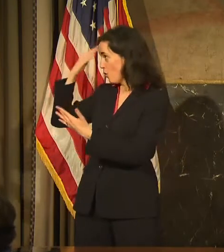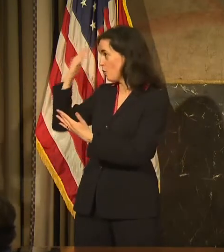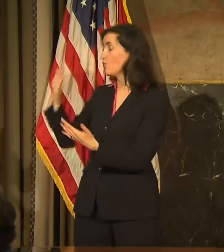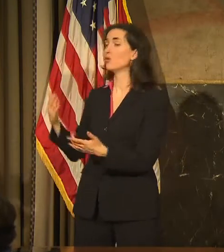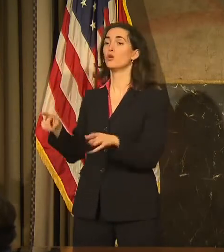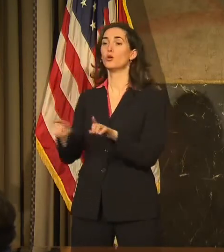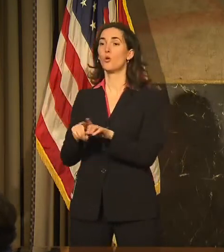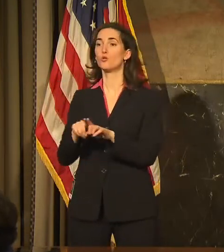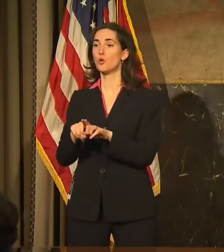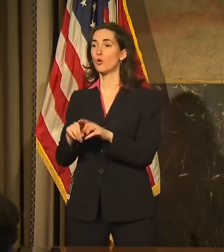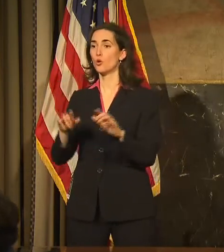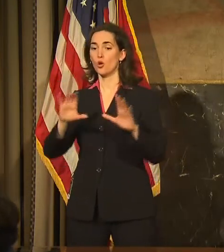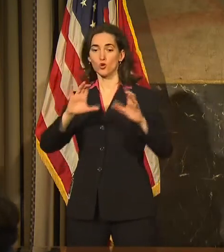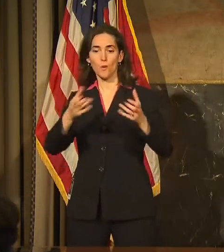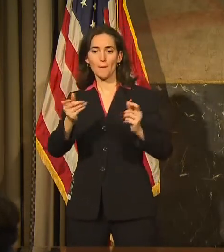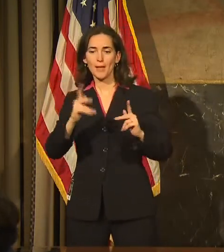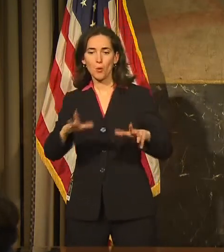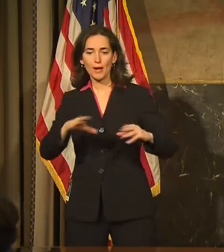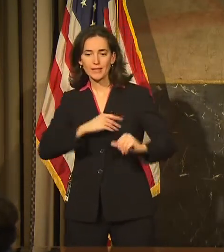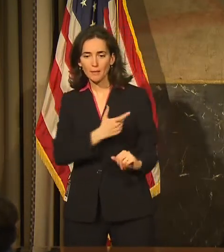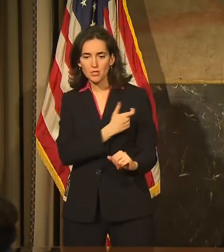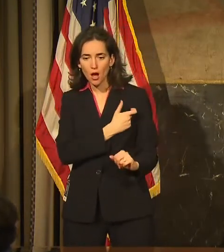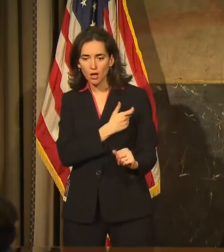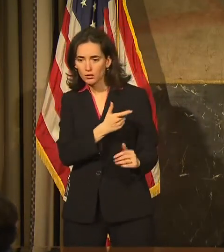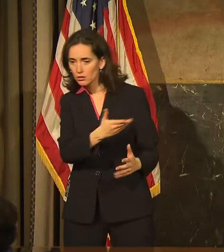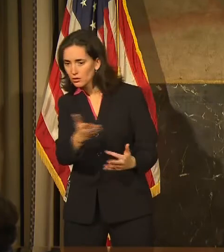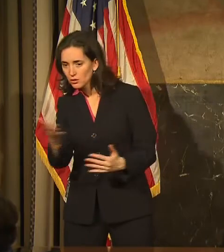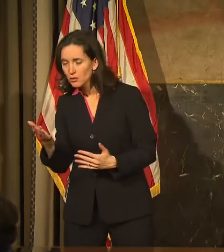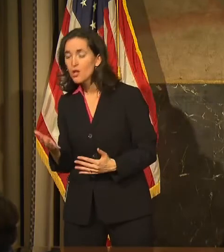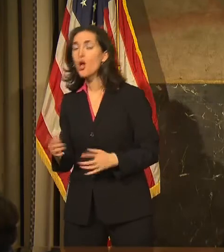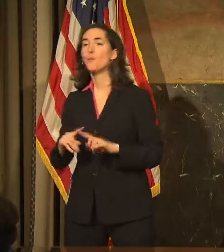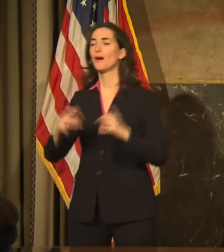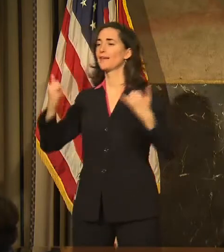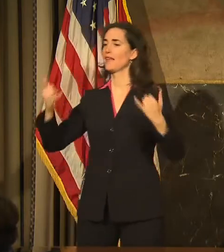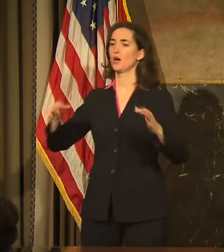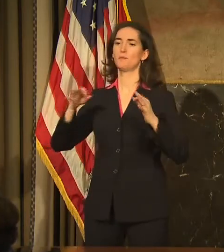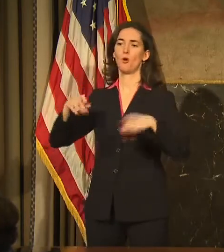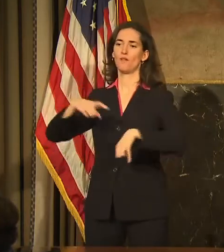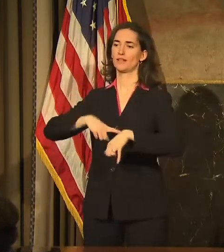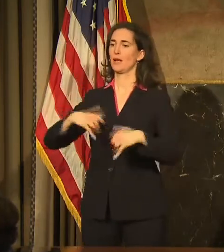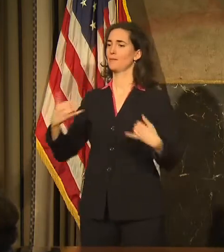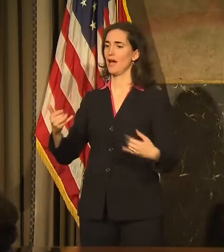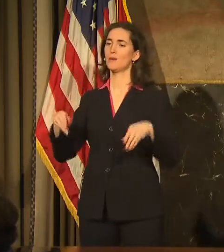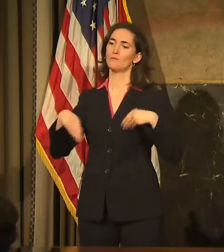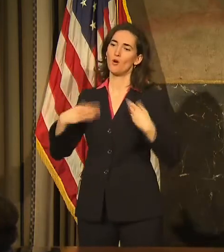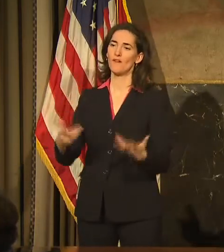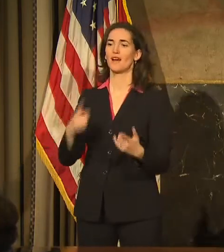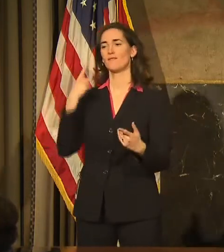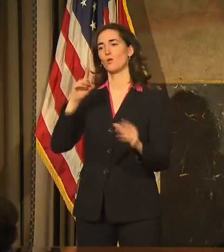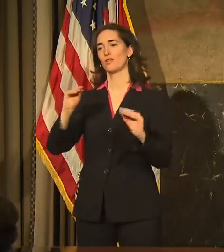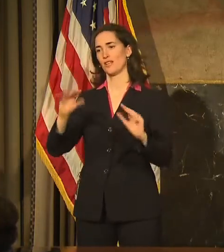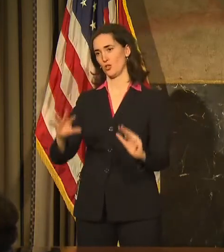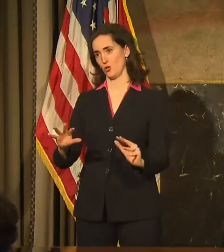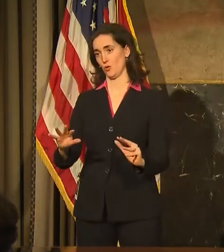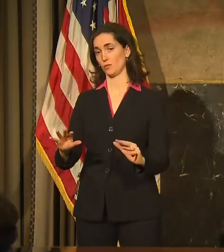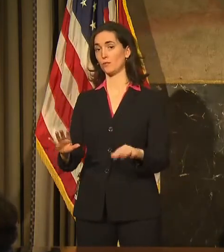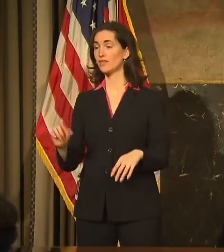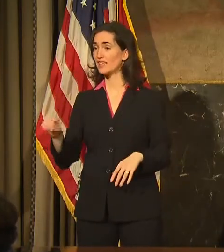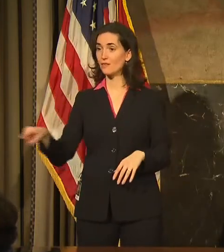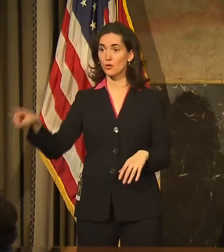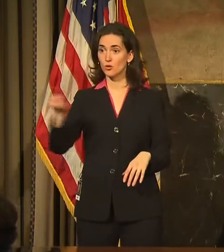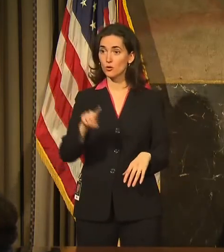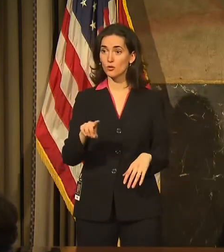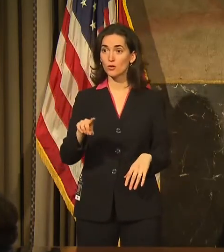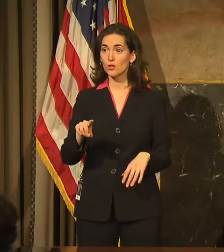the current priority groups. But this is the right time to do it. And I will tell you, if you were listening, I got a call